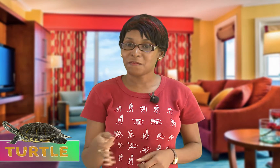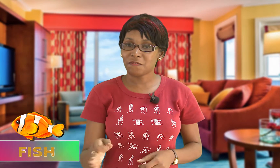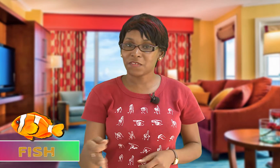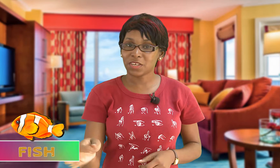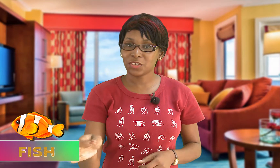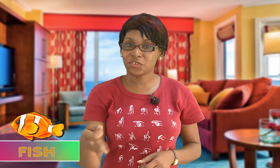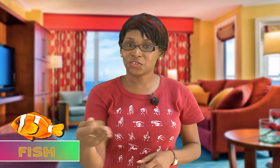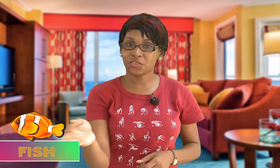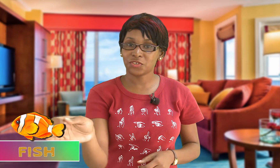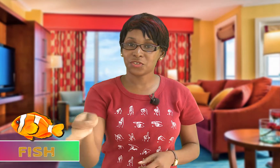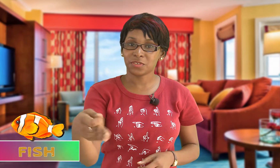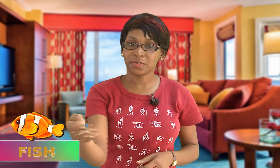fish,